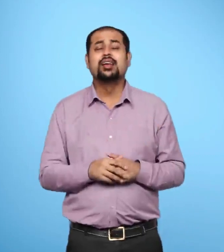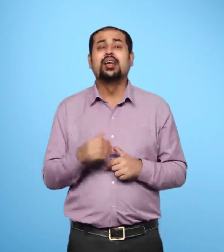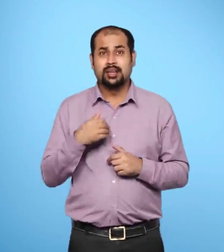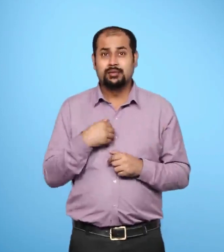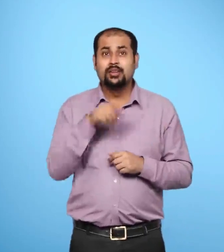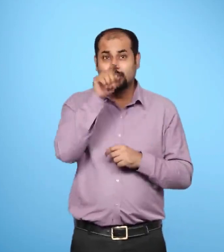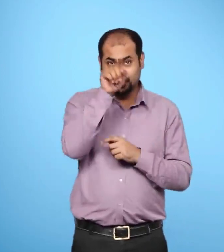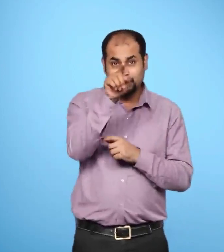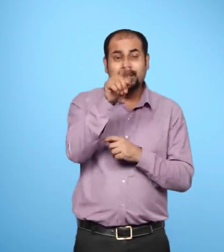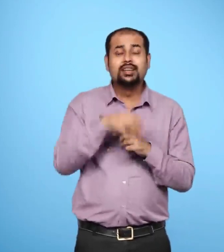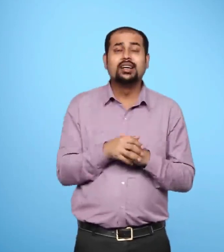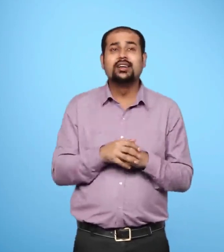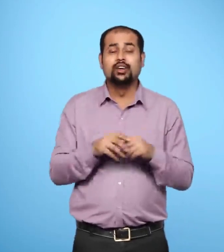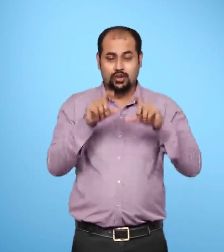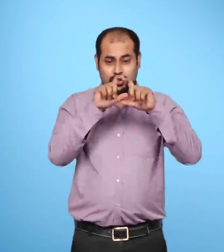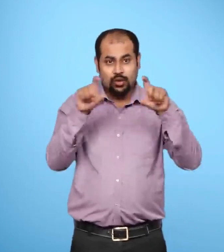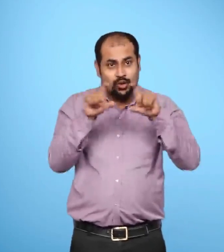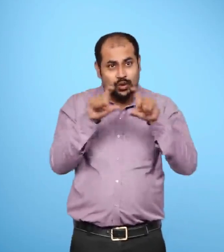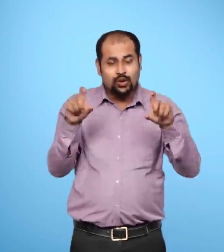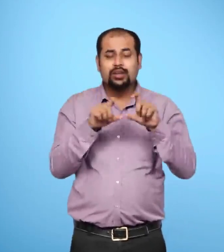How many notes and coins should I give you?